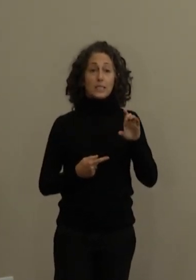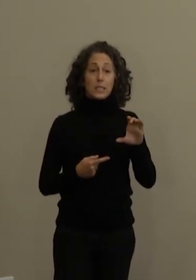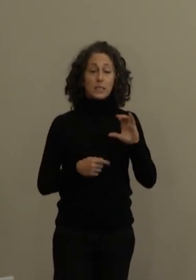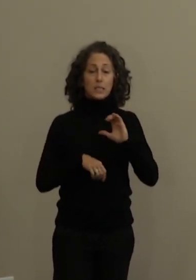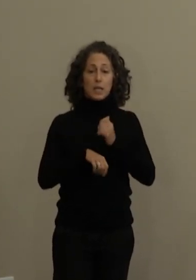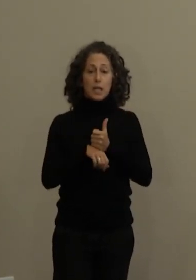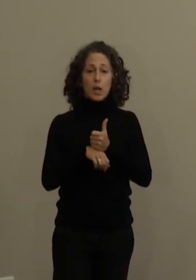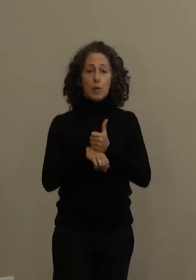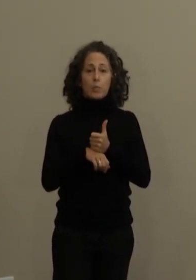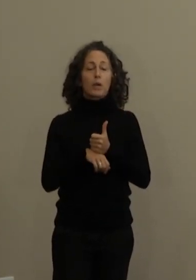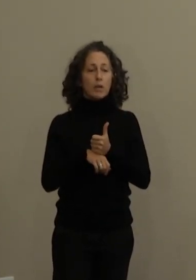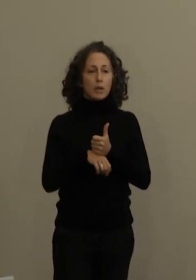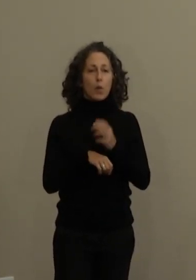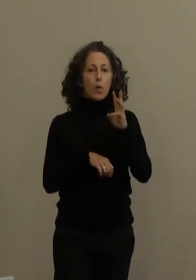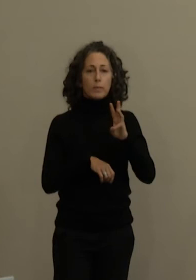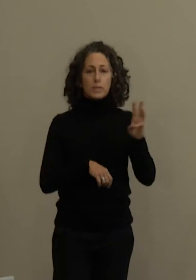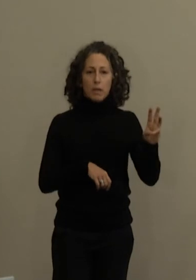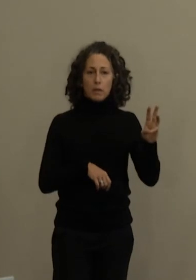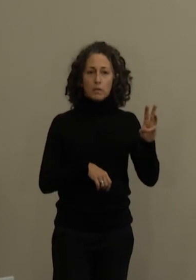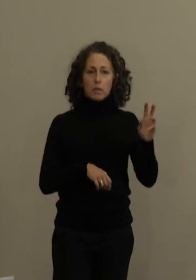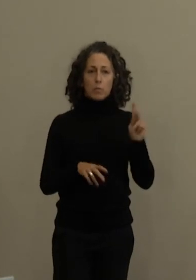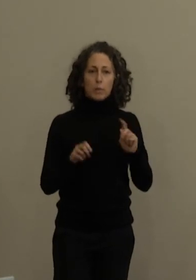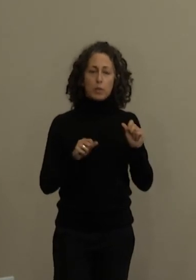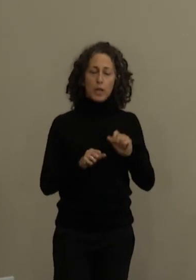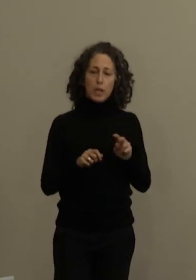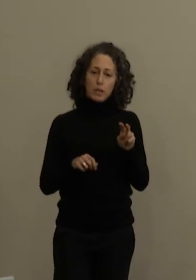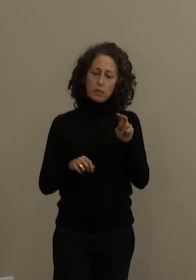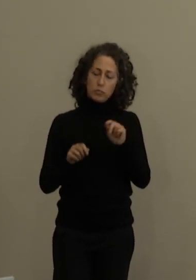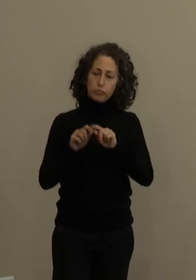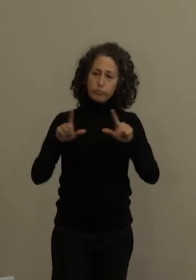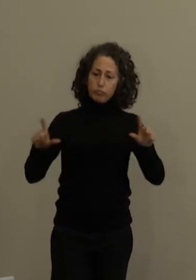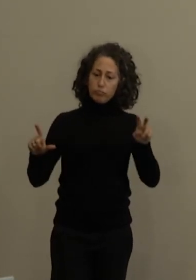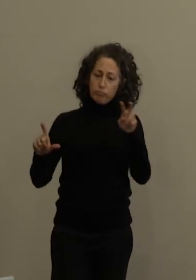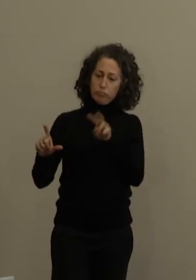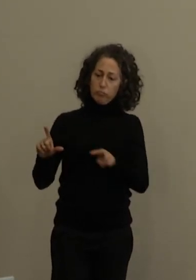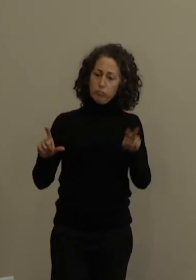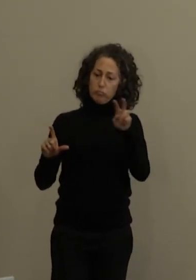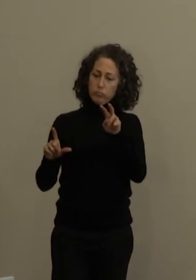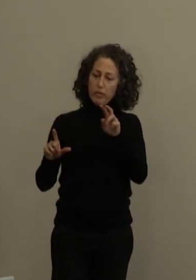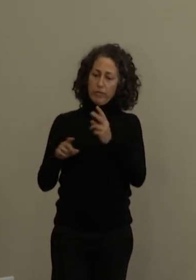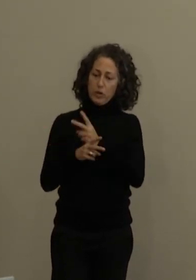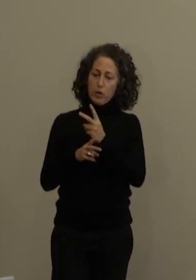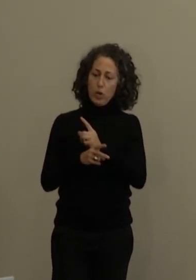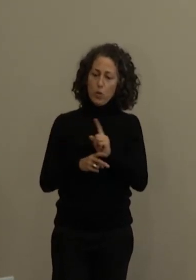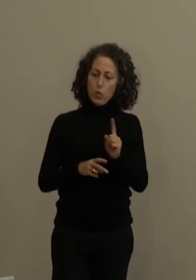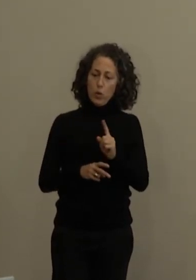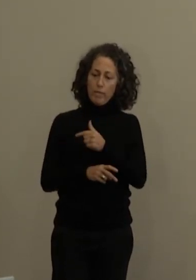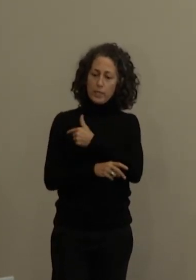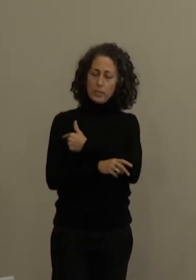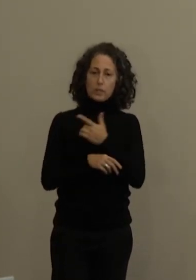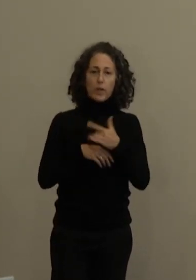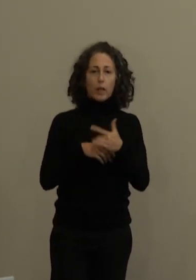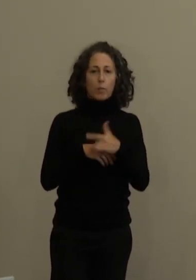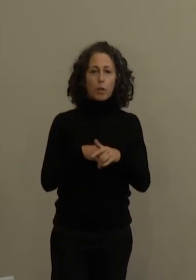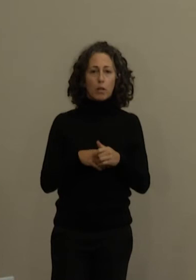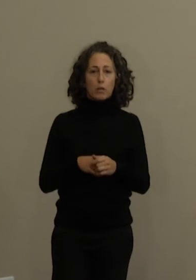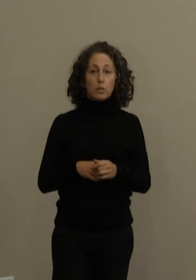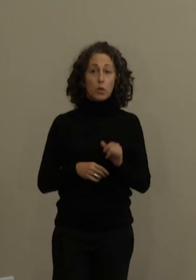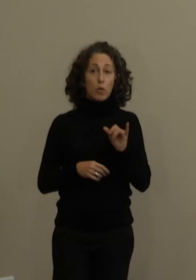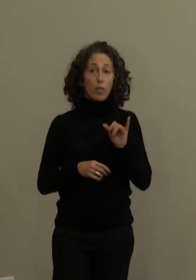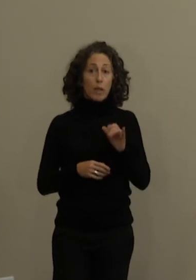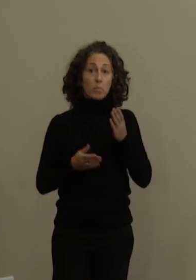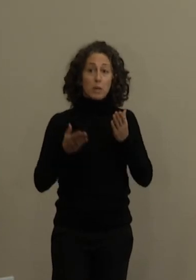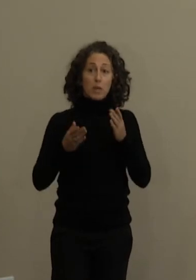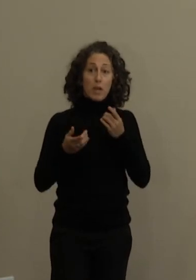a public-facing website through which individuals can determine where vaccine is available. So some of the reporting that you mentioned may happen through